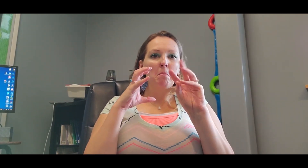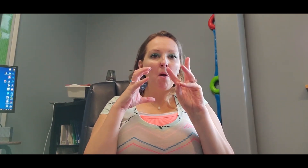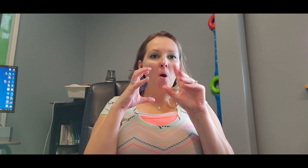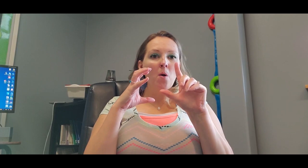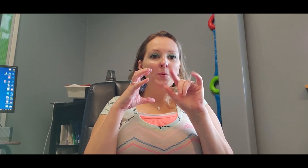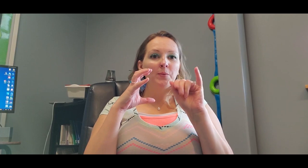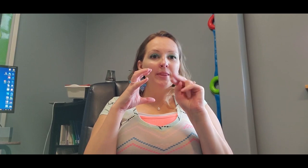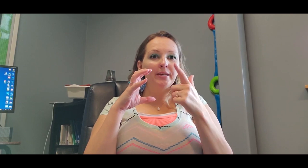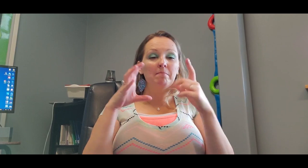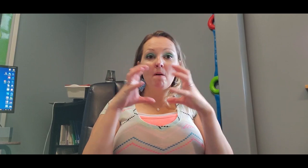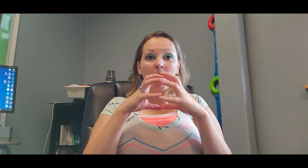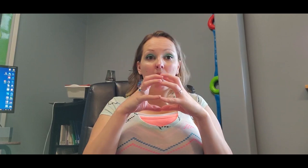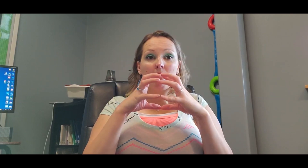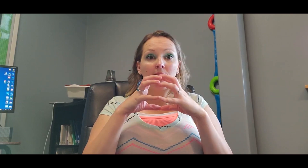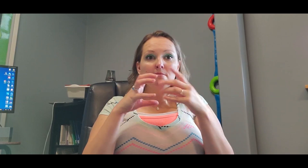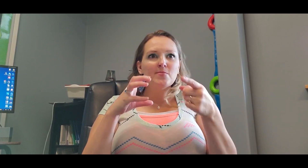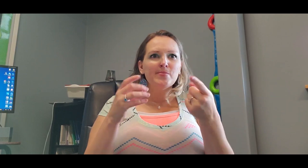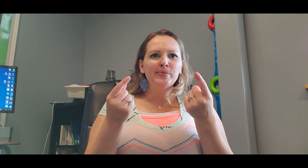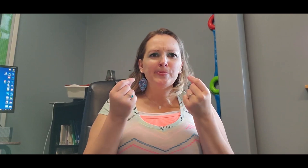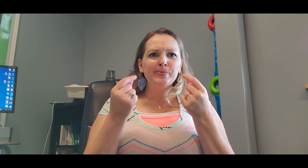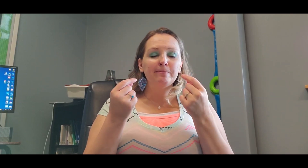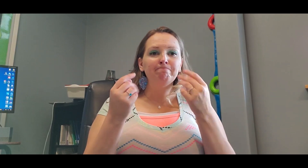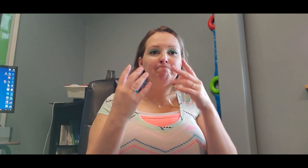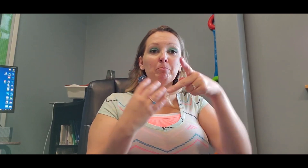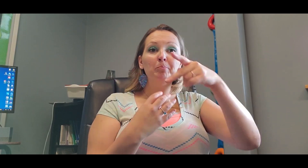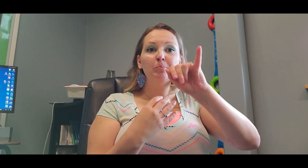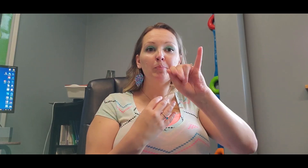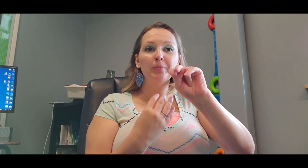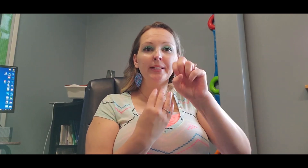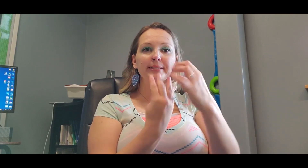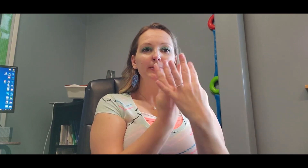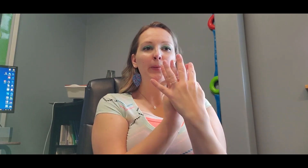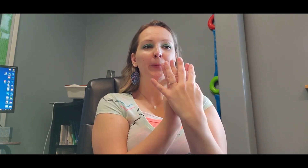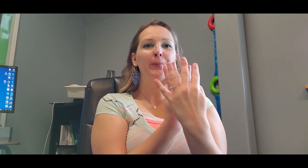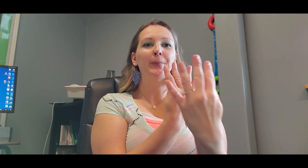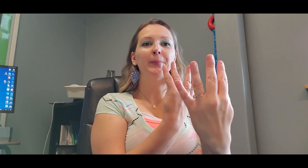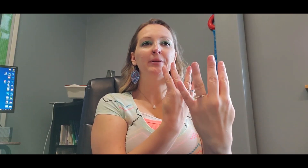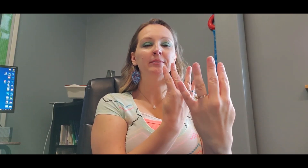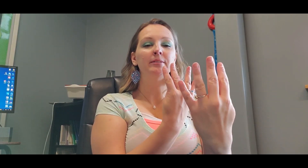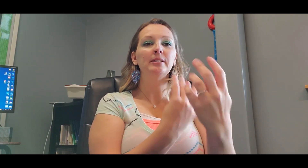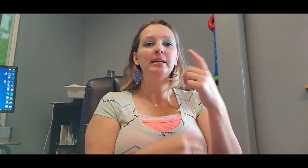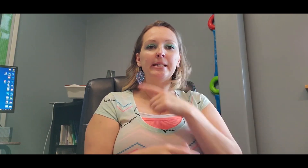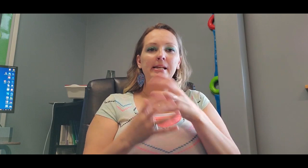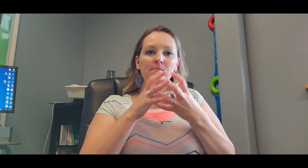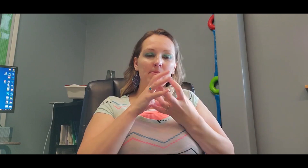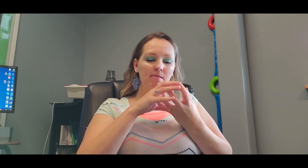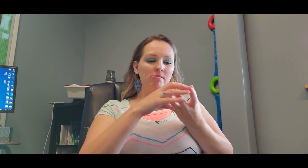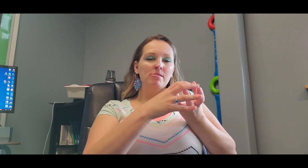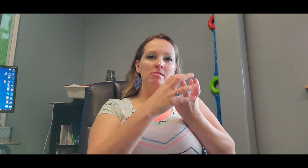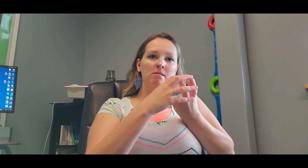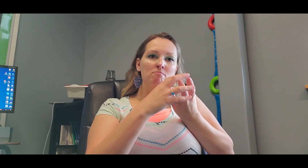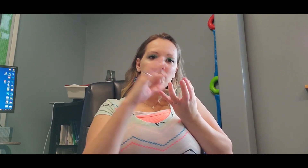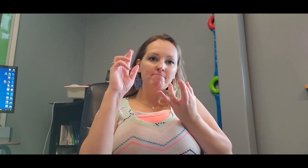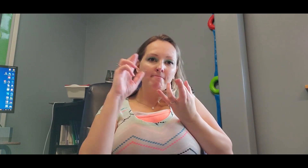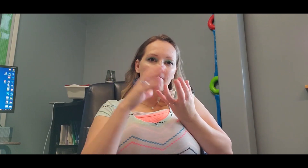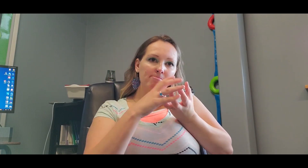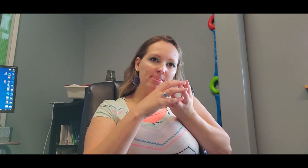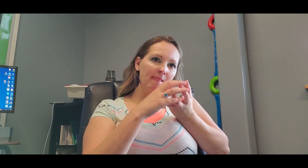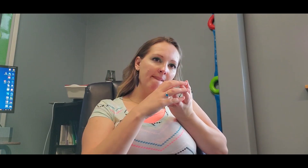There's a man holding a bowling ball. His goal is to figure out how to hold it